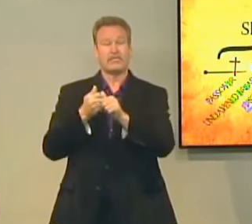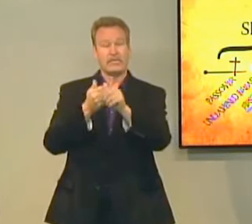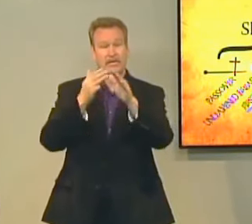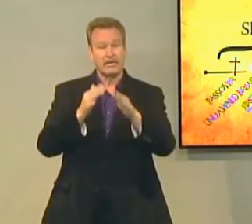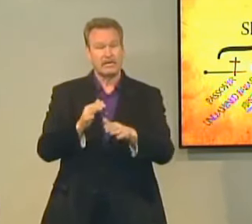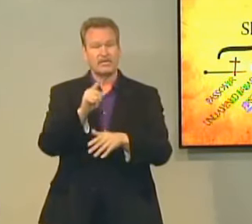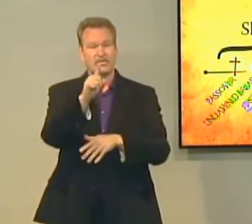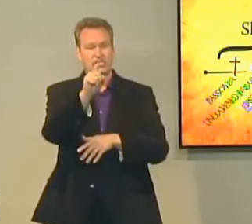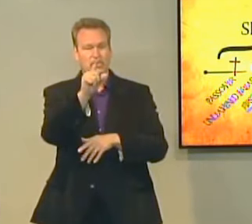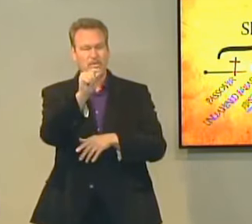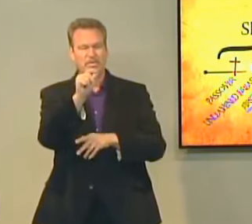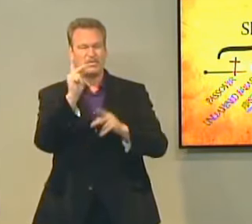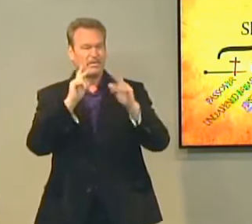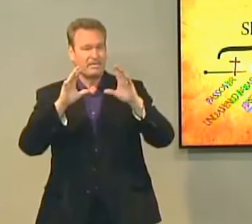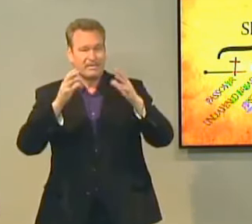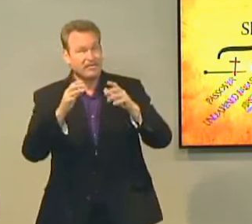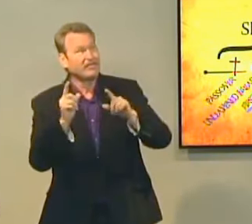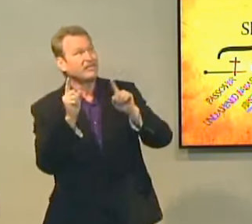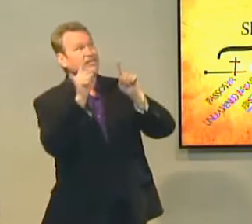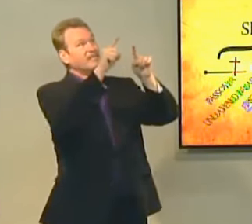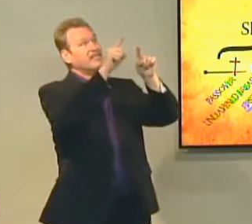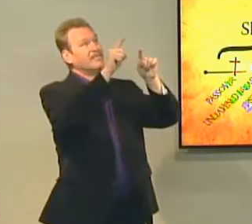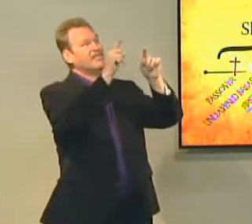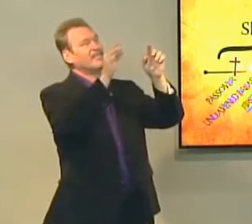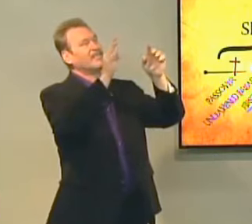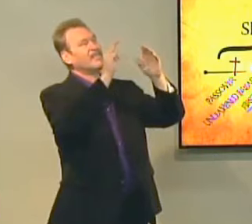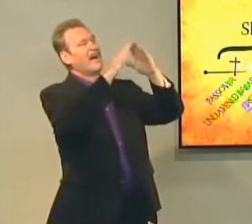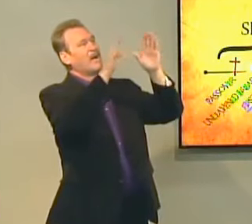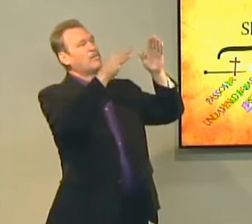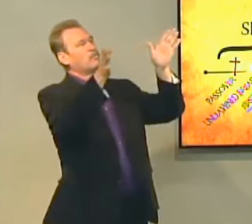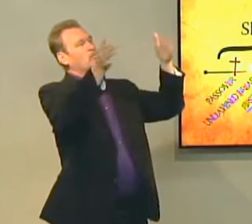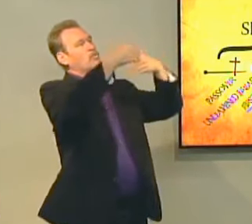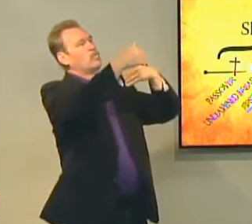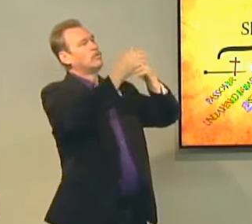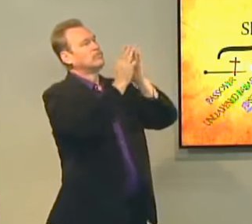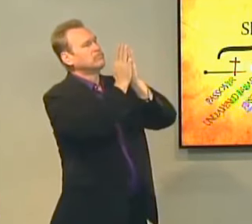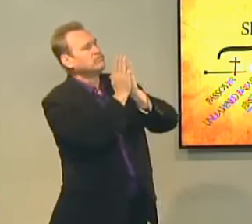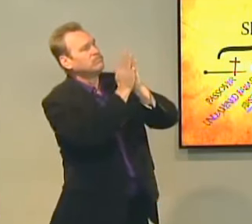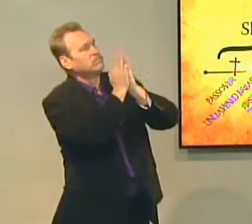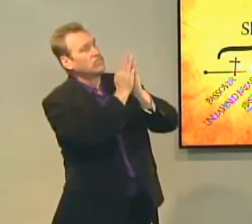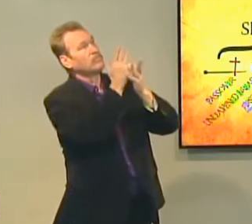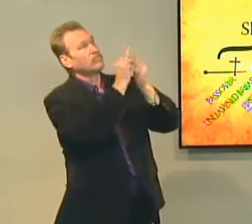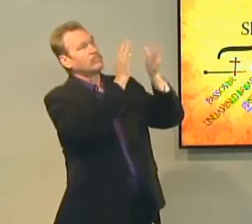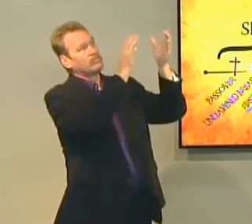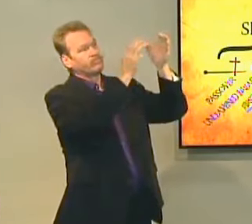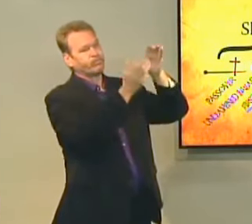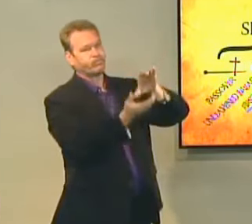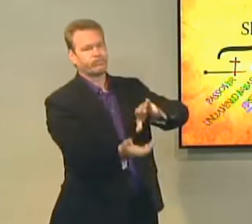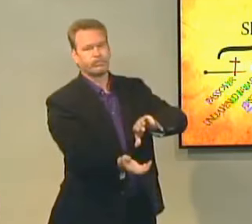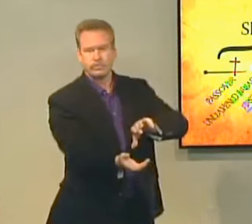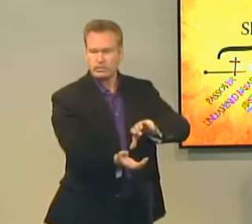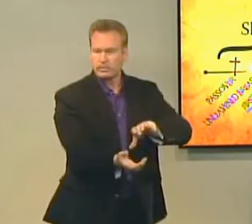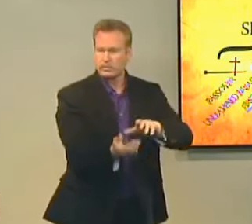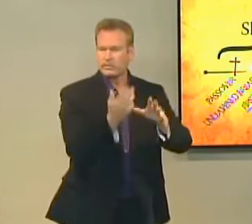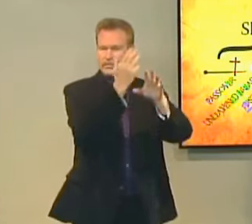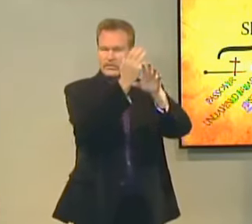Pentecost, there was about 120 people and their disciples. And they were all gathered together, and then God poured out